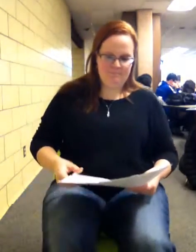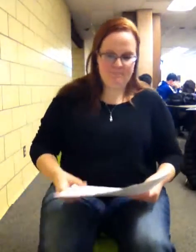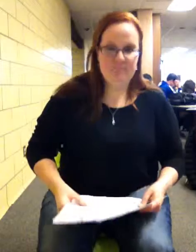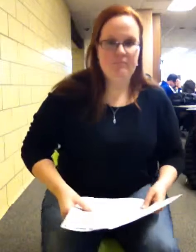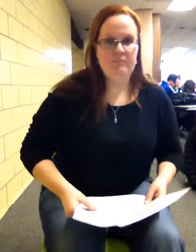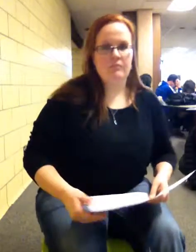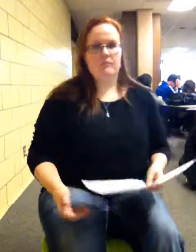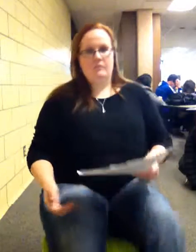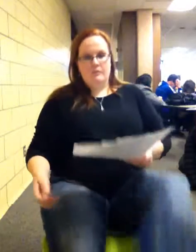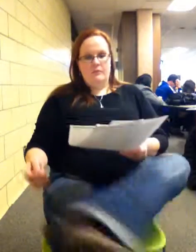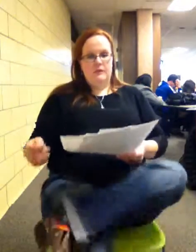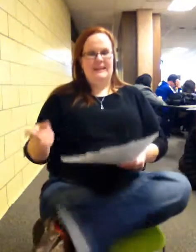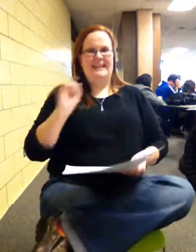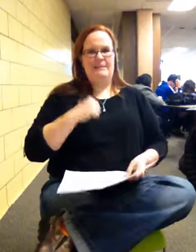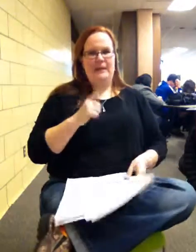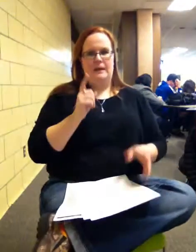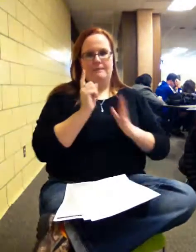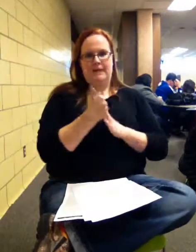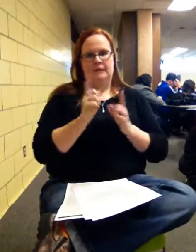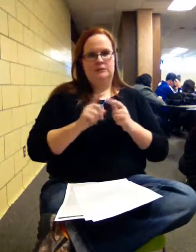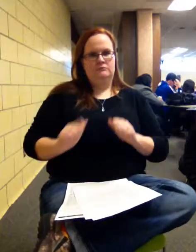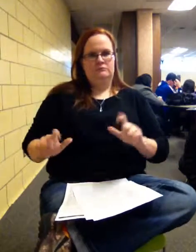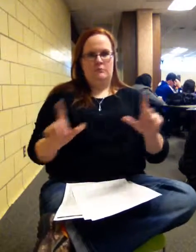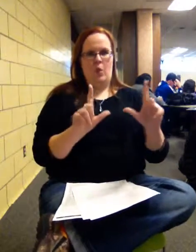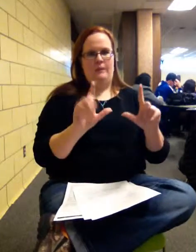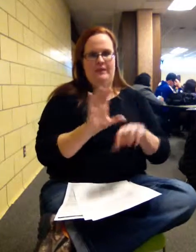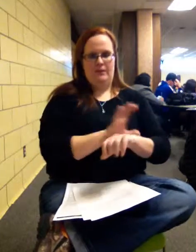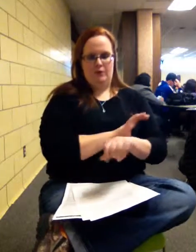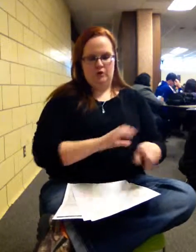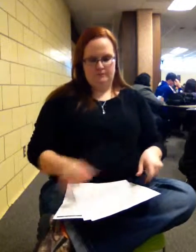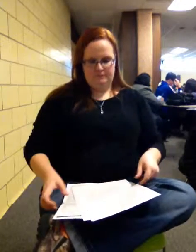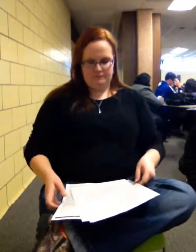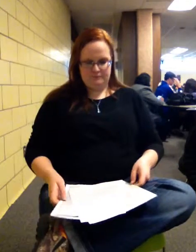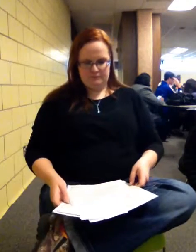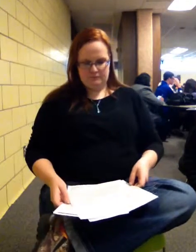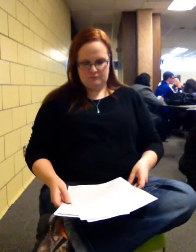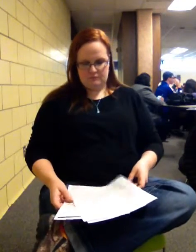Okay, give me just a minute here to get my data sharing going.